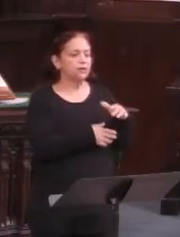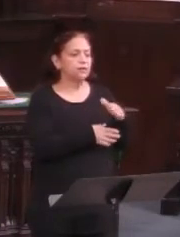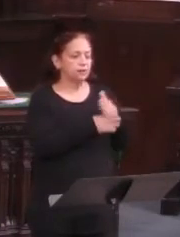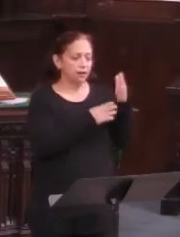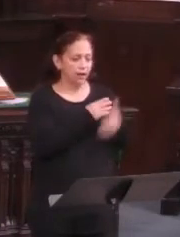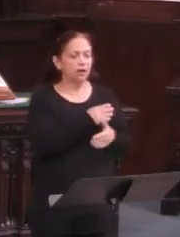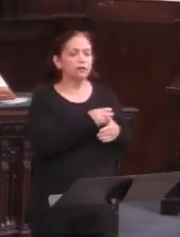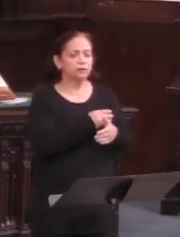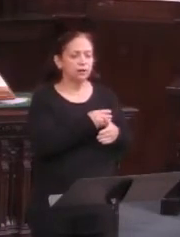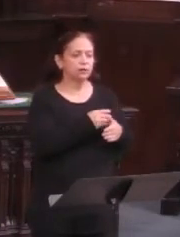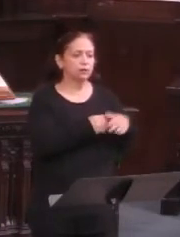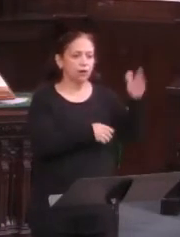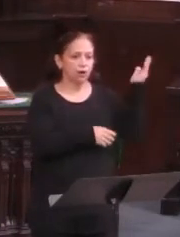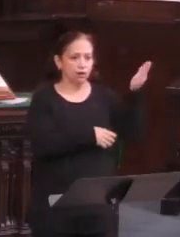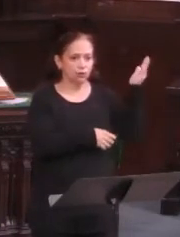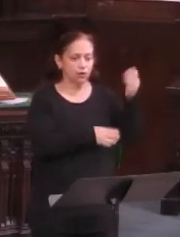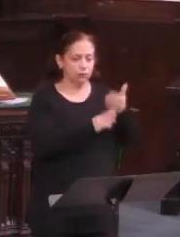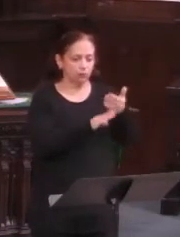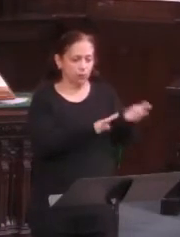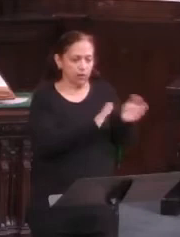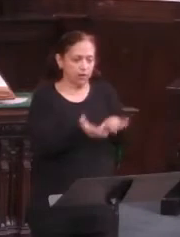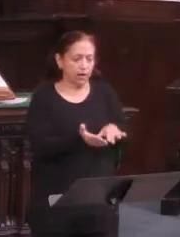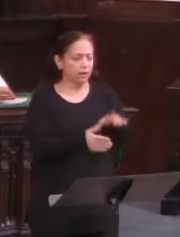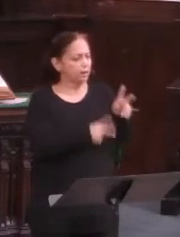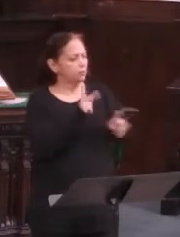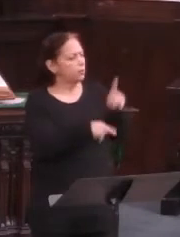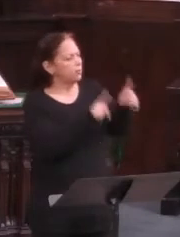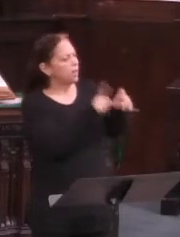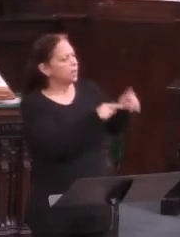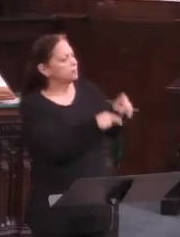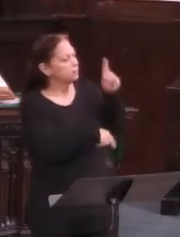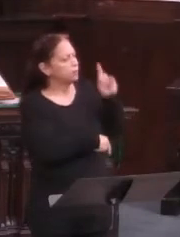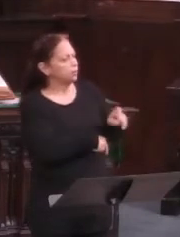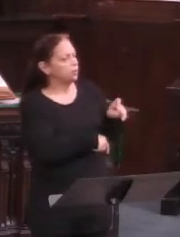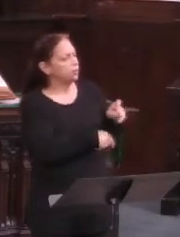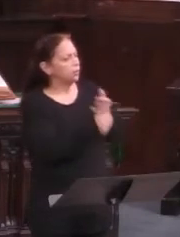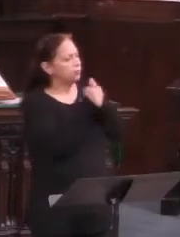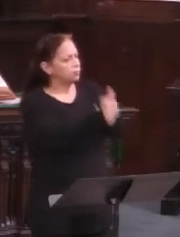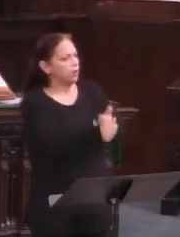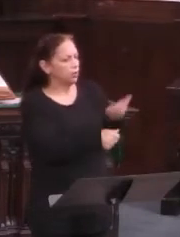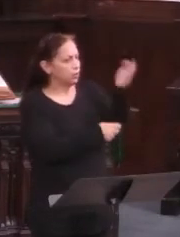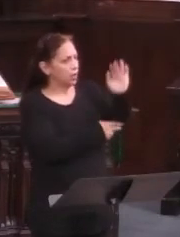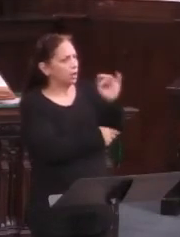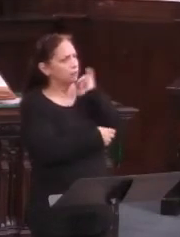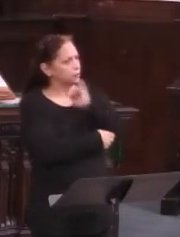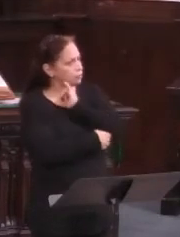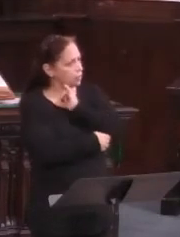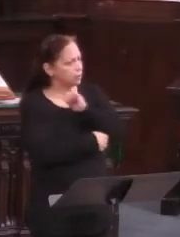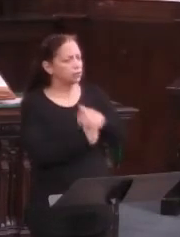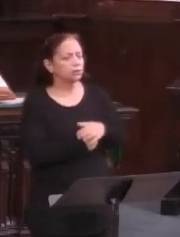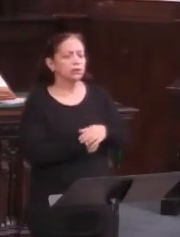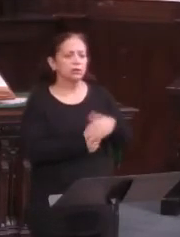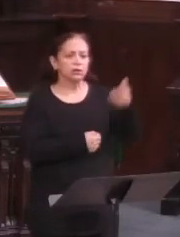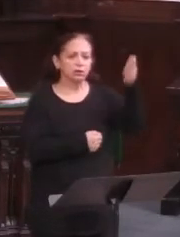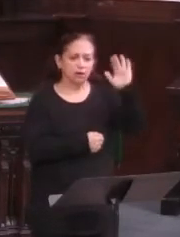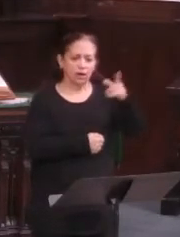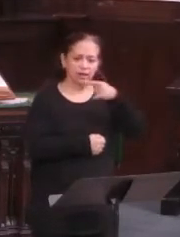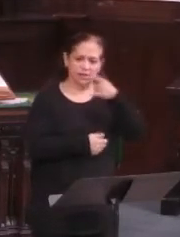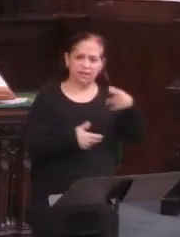death, the people ask him if they must be loyal to the God of Israel. God says